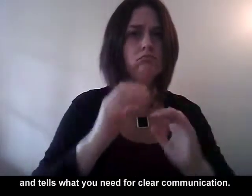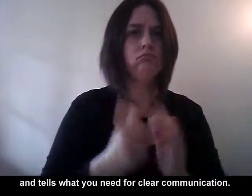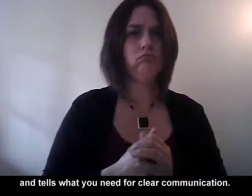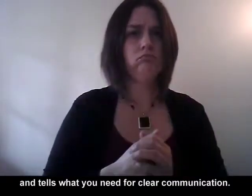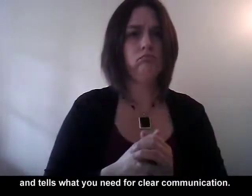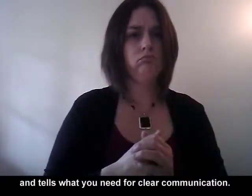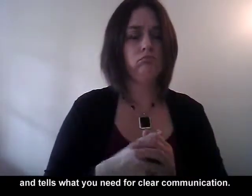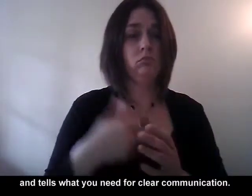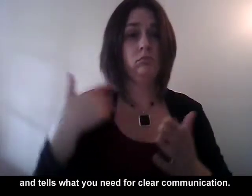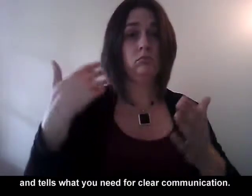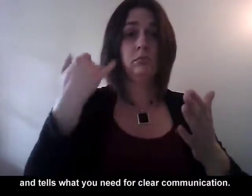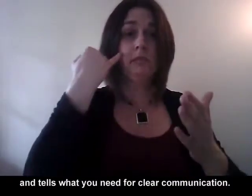communication.